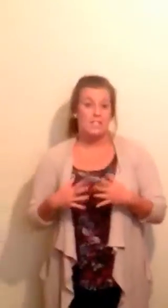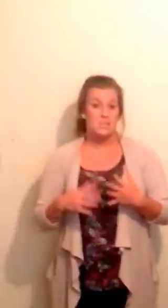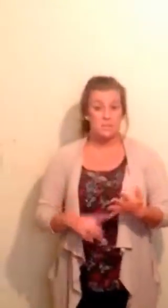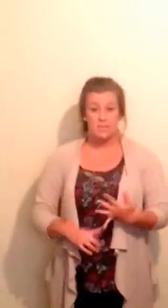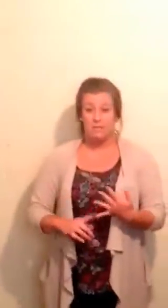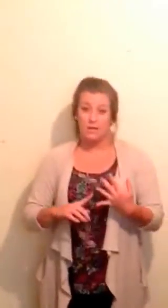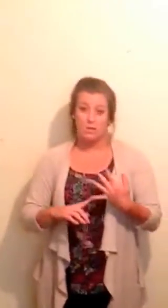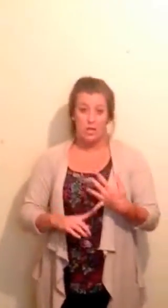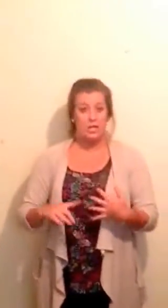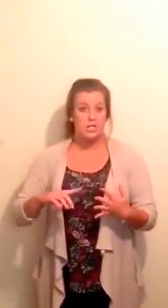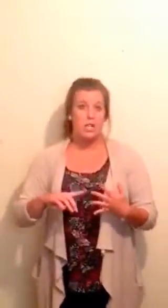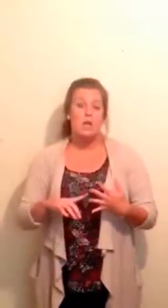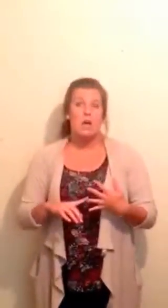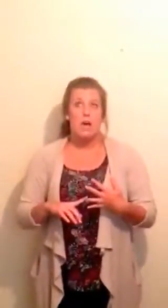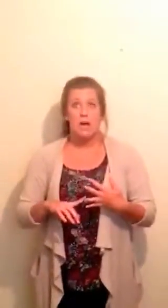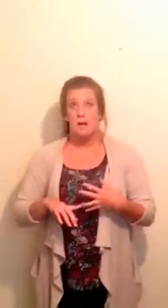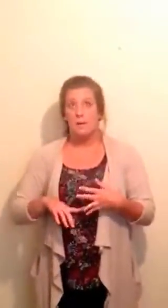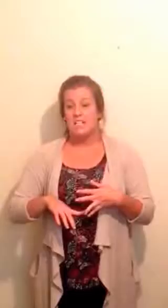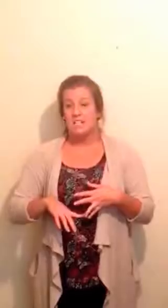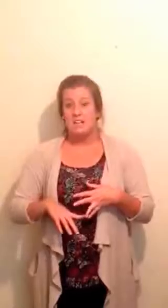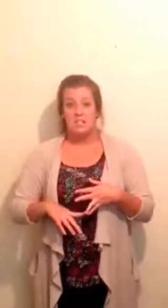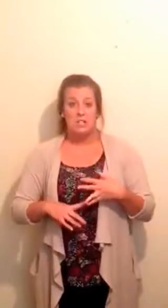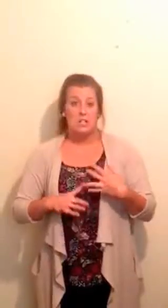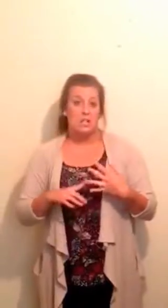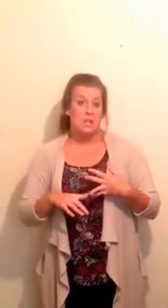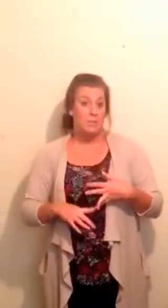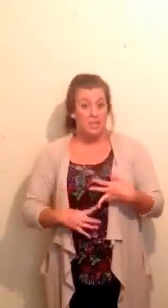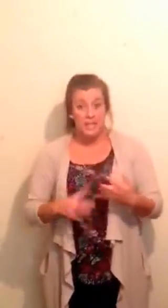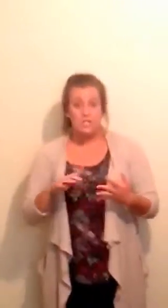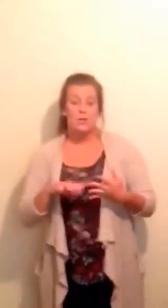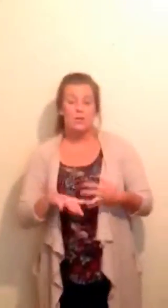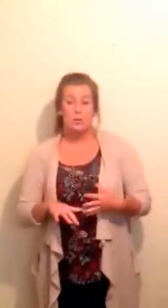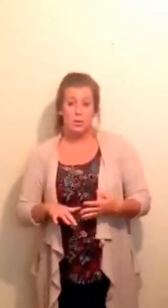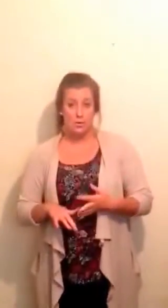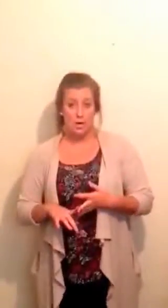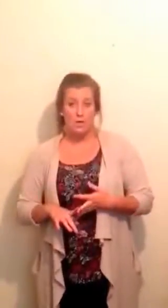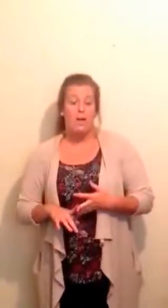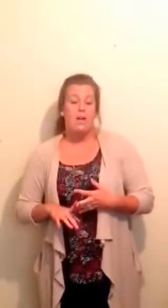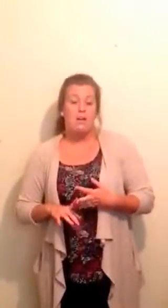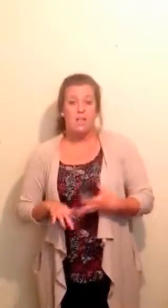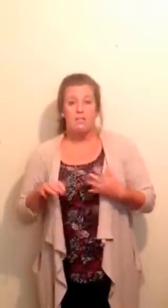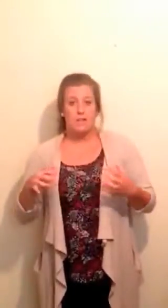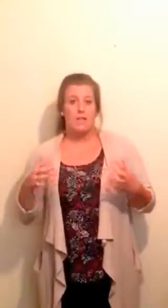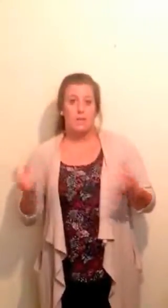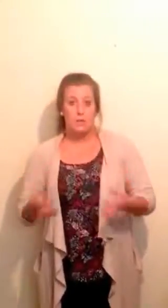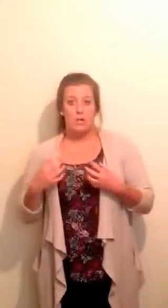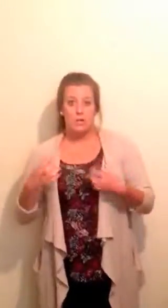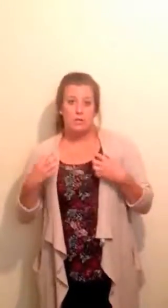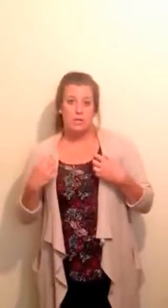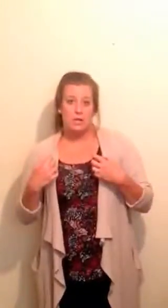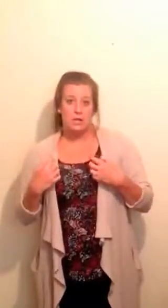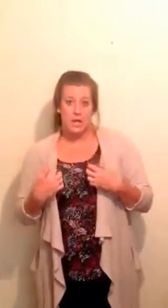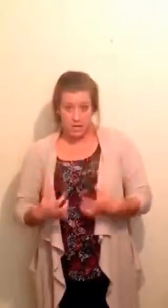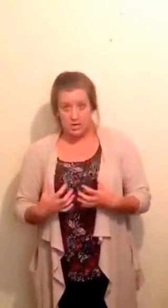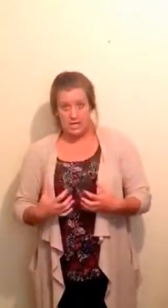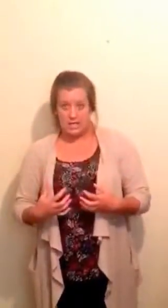a specific strategy, a technological application, or a program that they feel like you could use in your daily